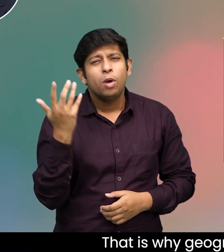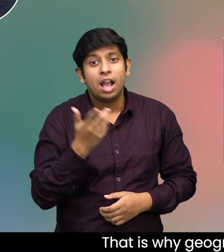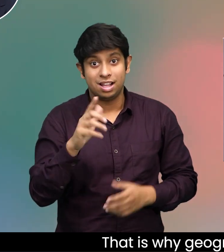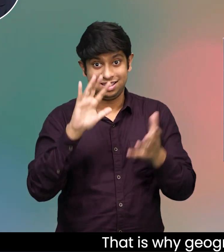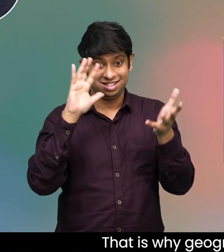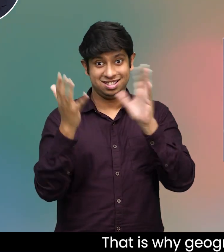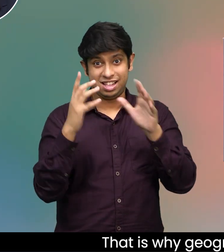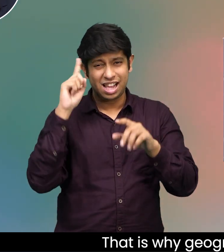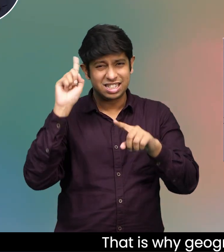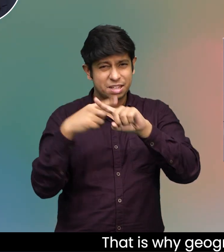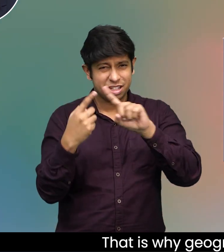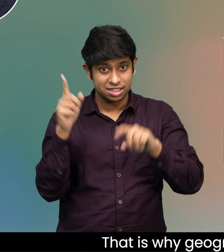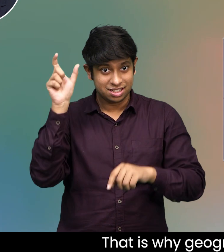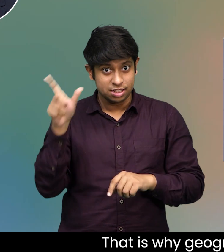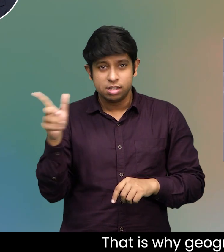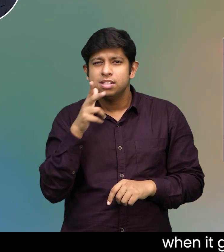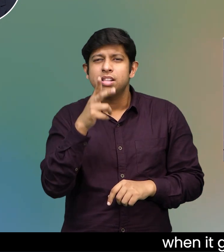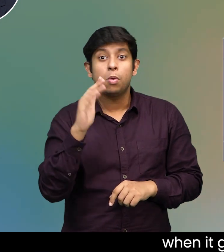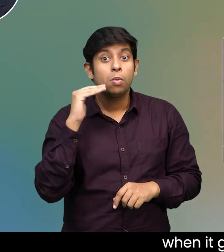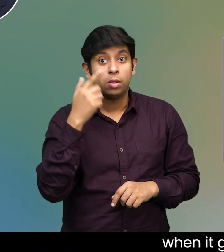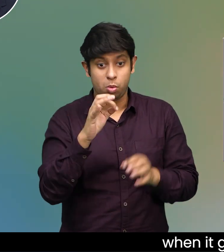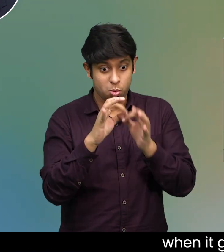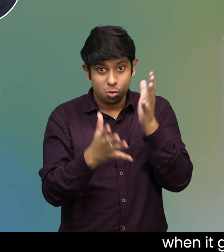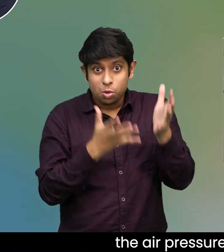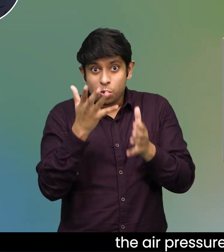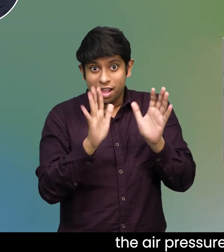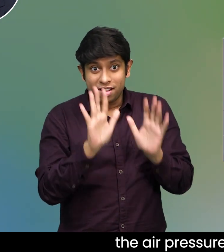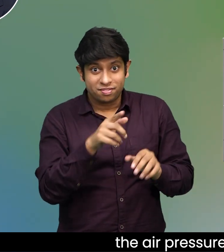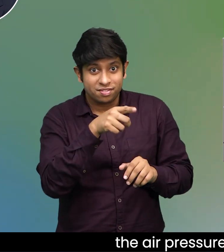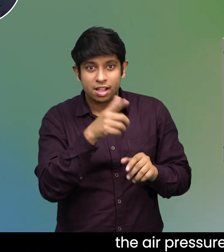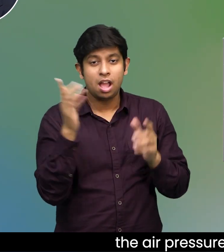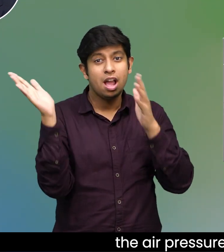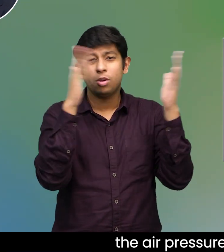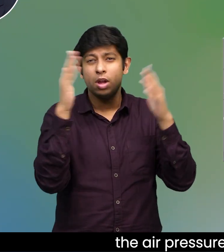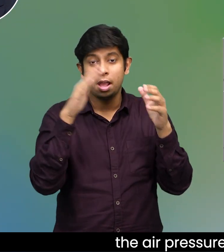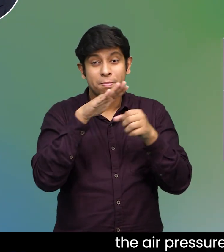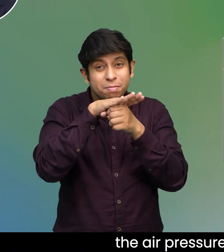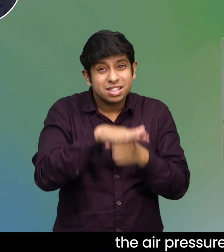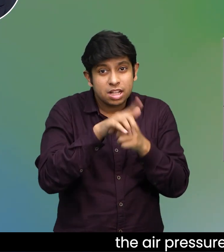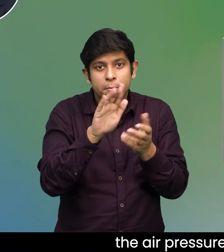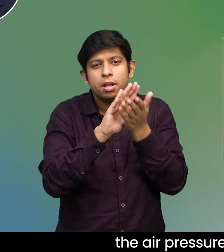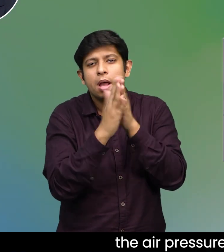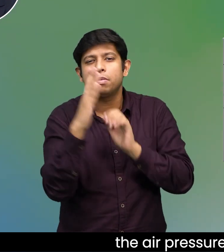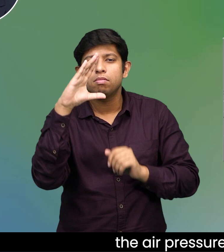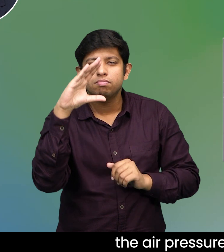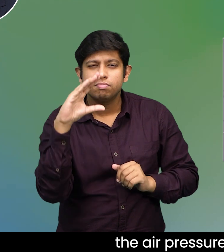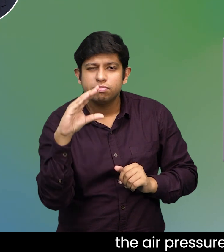That is why geographers say that when it gets hot, the air pressure becomes low.